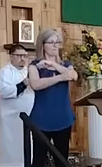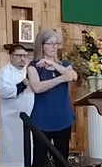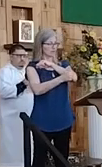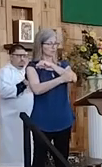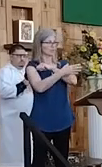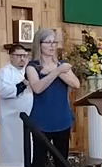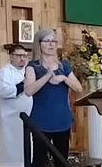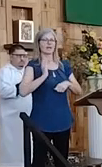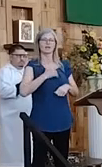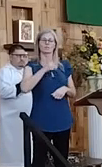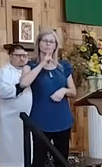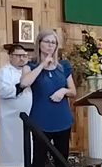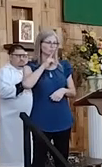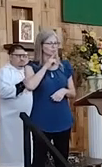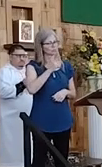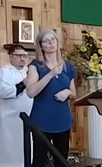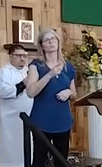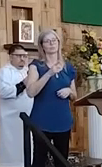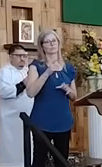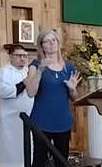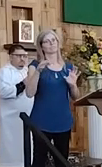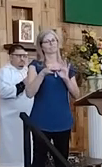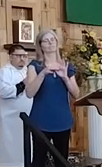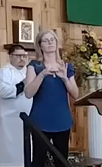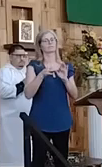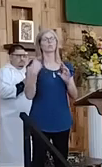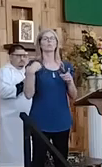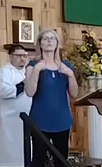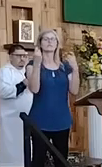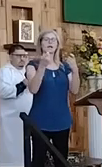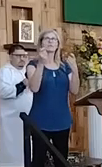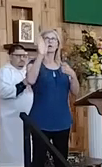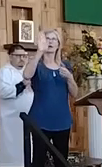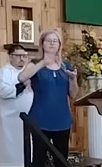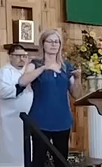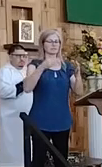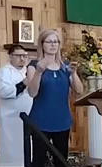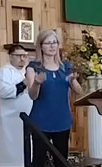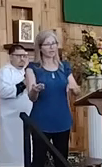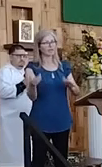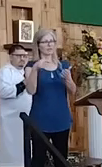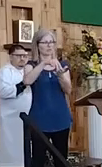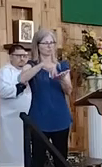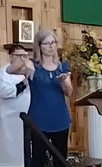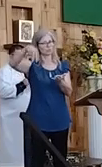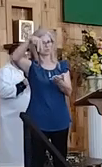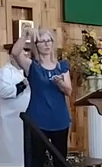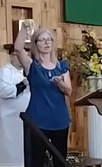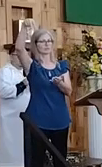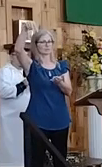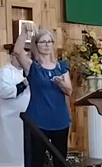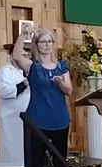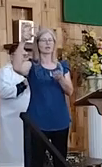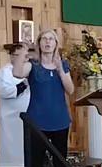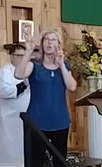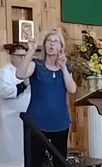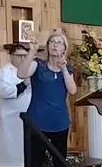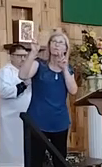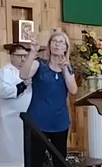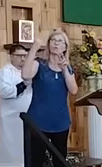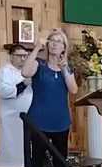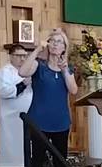our surest peace, we celebrate his death and resurrection from the dead. And looking forward